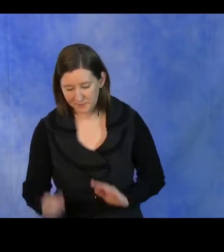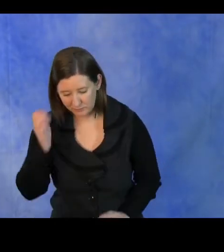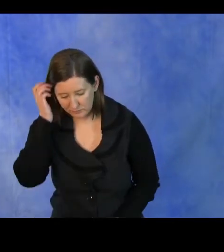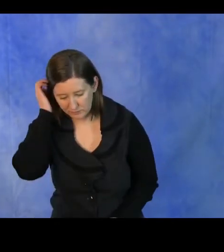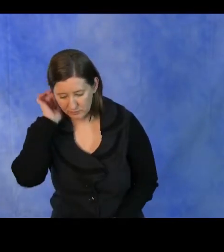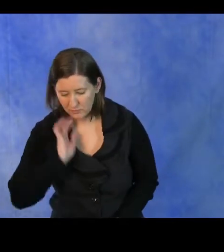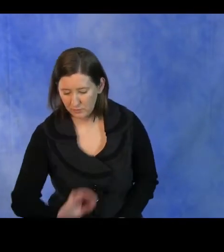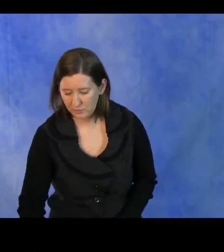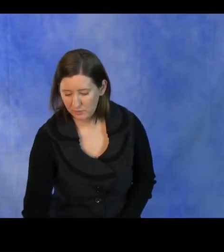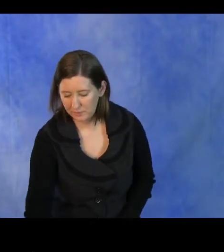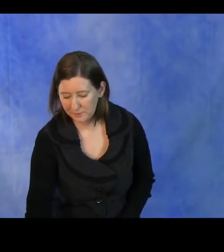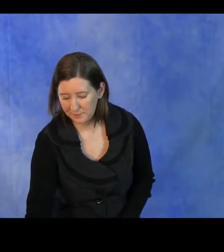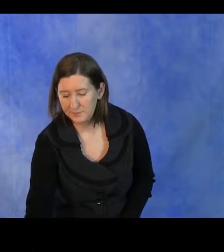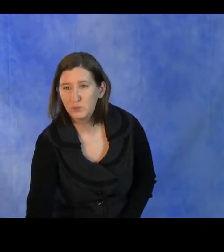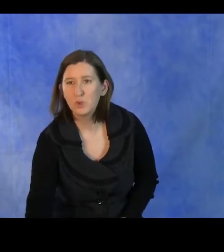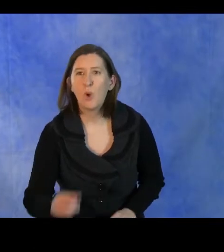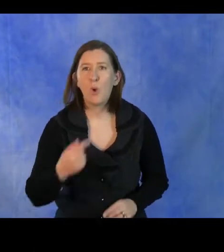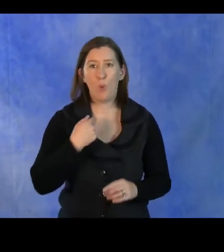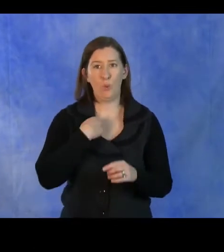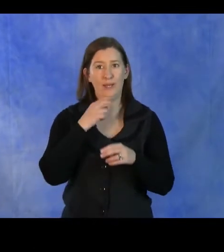hypothesis.